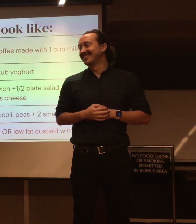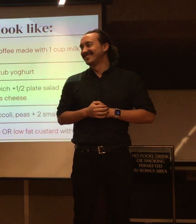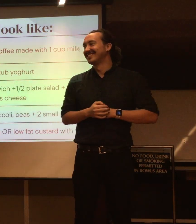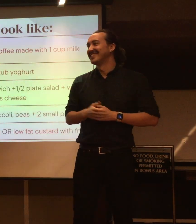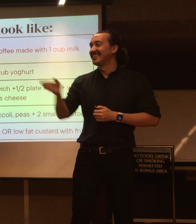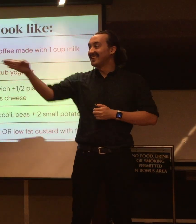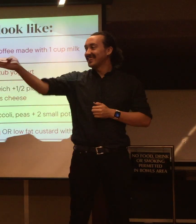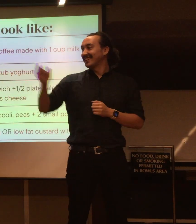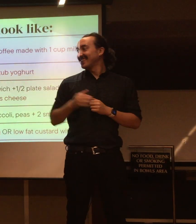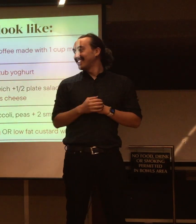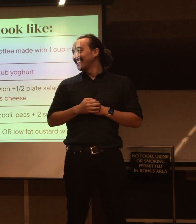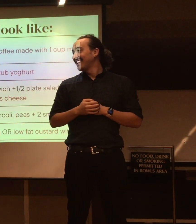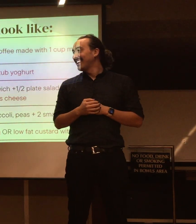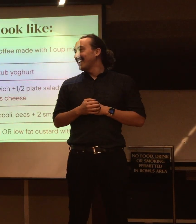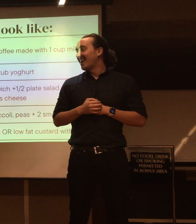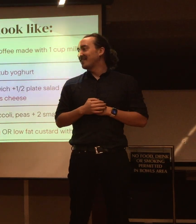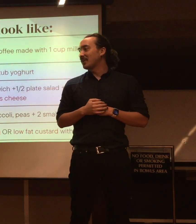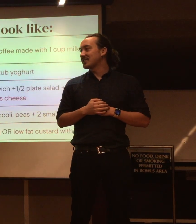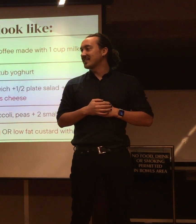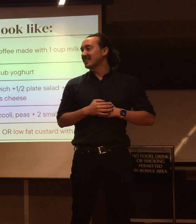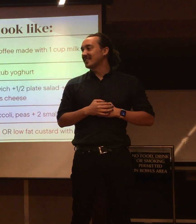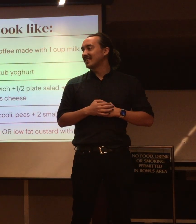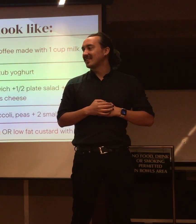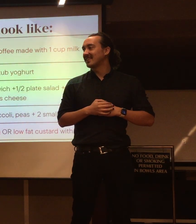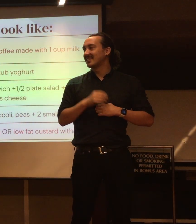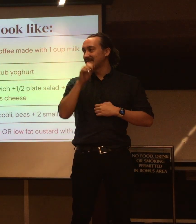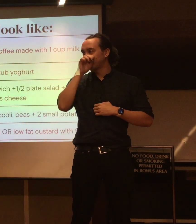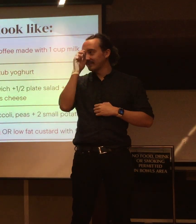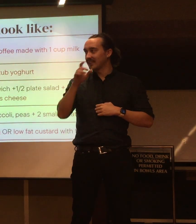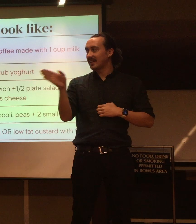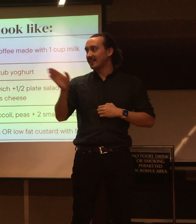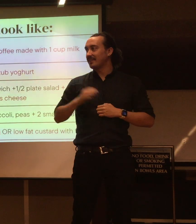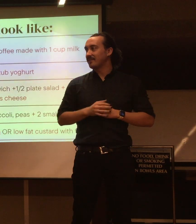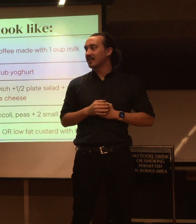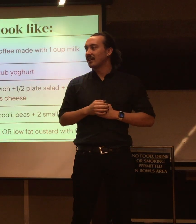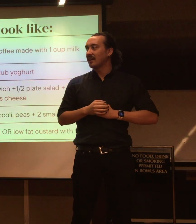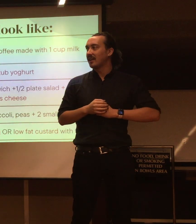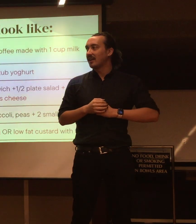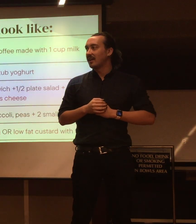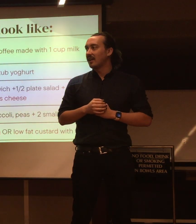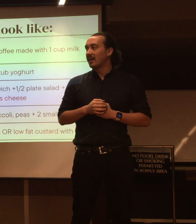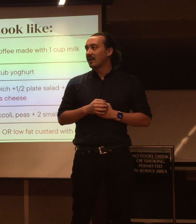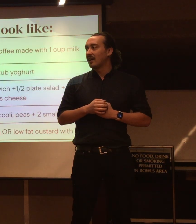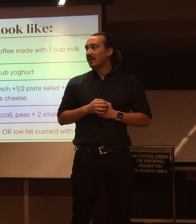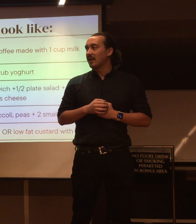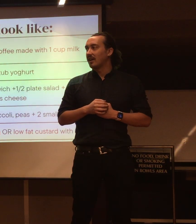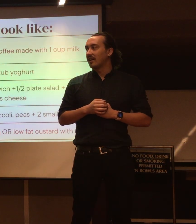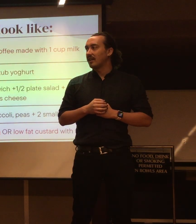forward, yeah. Beautiful. So whole grain bread is I have a best. question. Yeah.